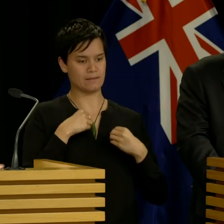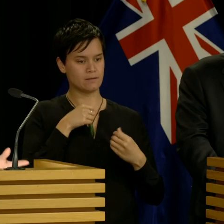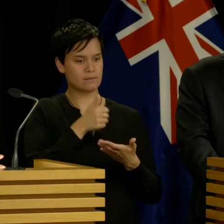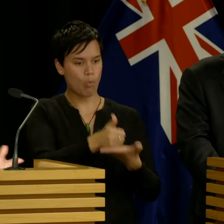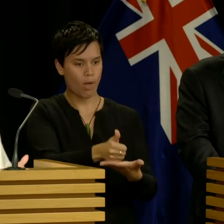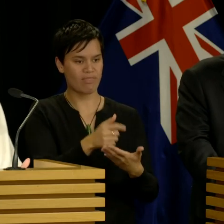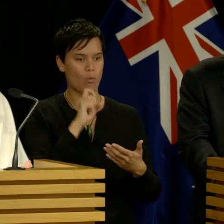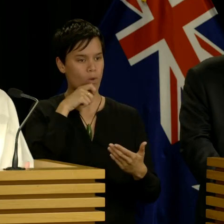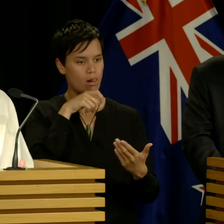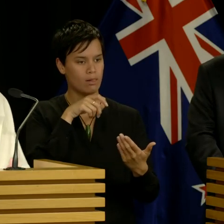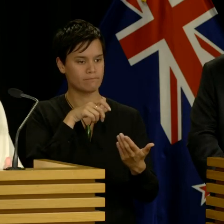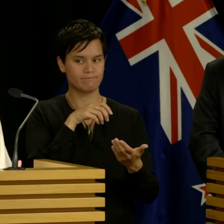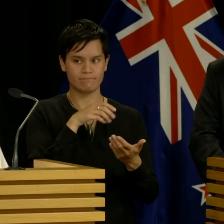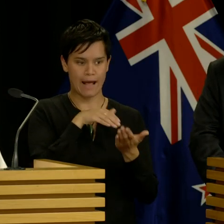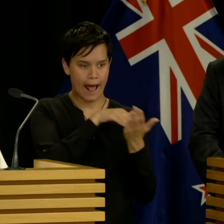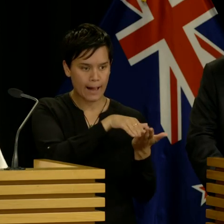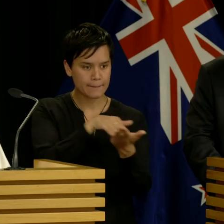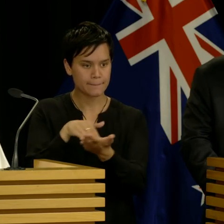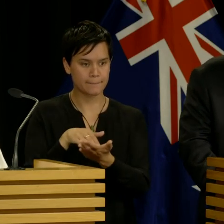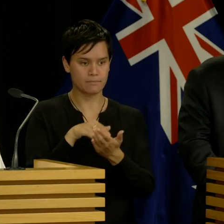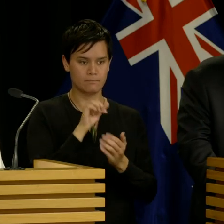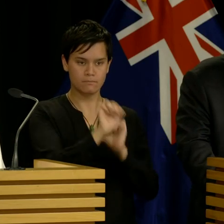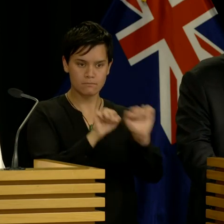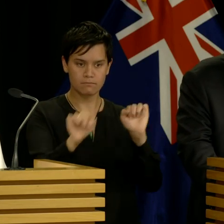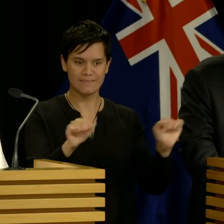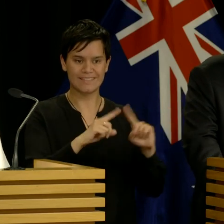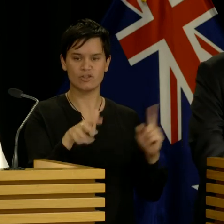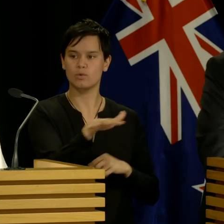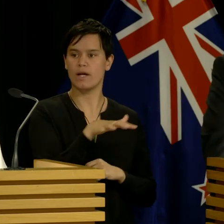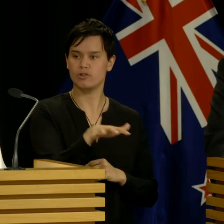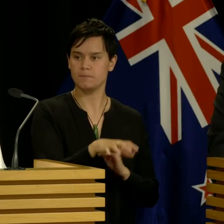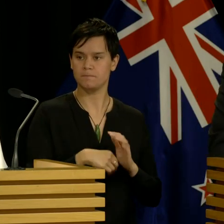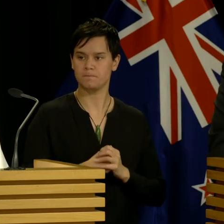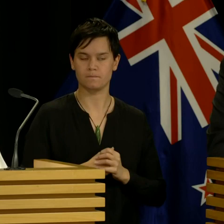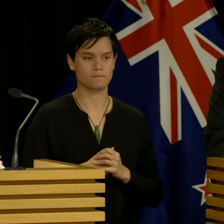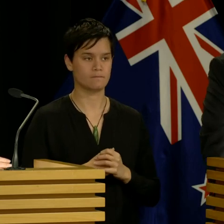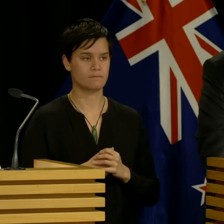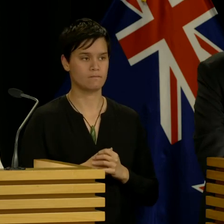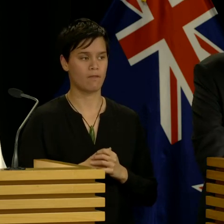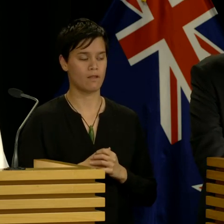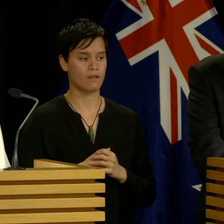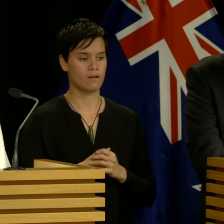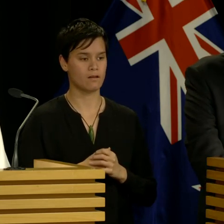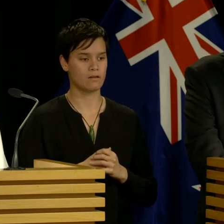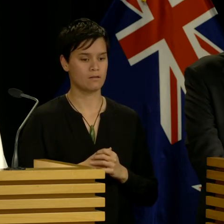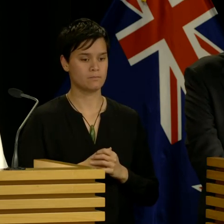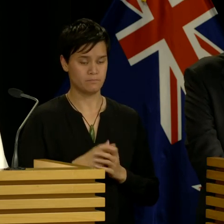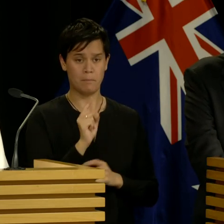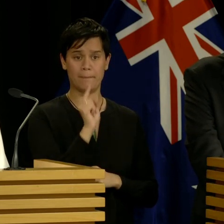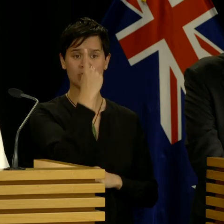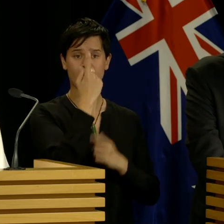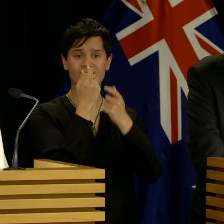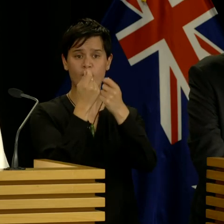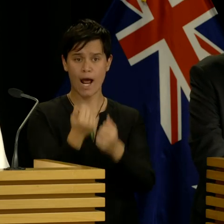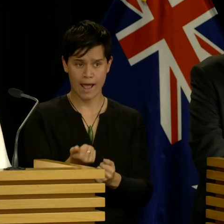keeping in mind, you will have heard from the MSD figures that I've shared, we're at a point currently where those numbers, and certainly the conversations the Minister of Finance has